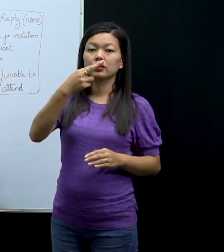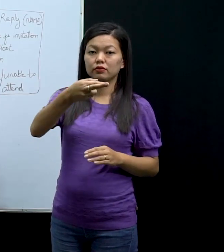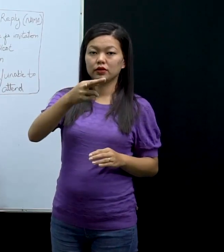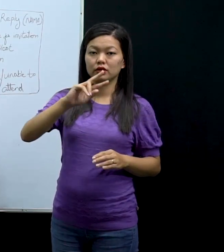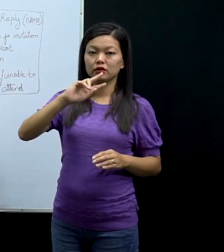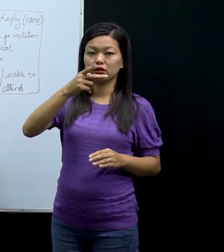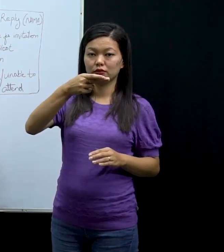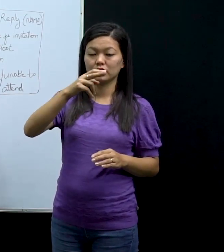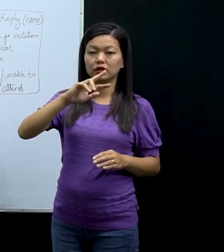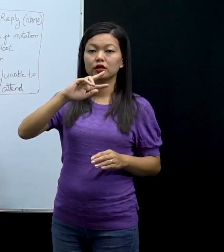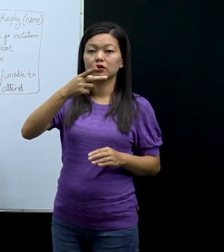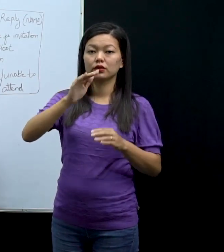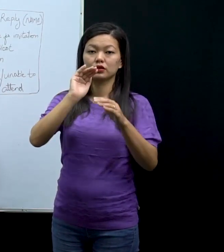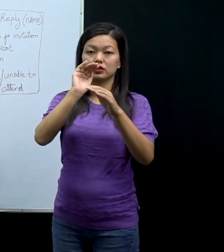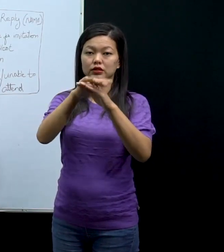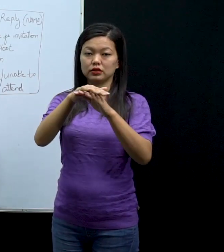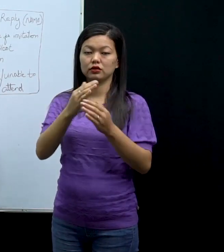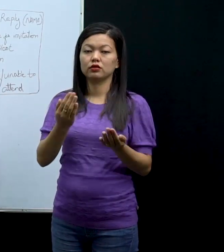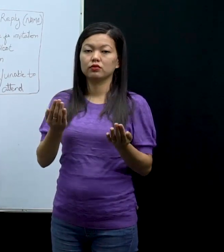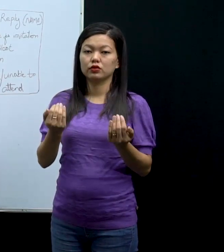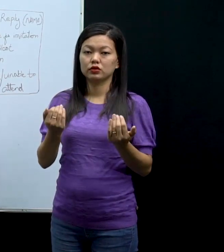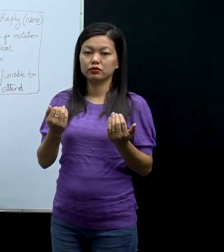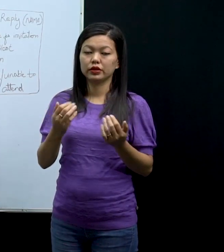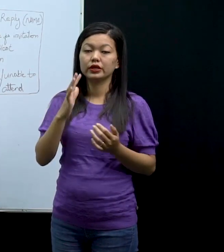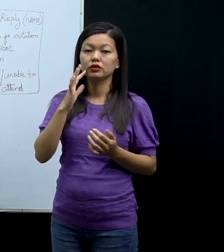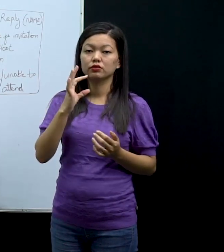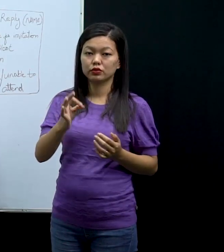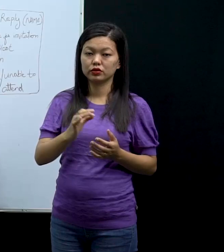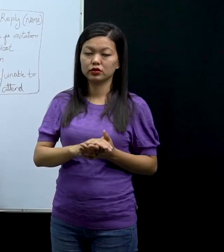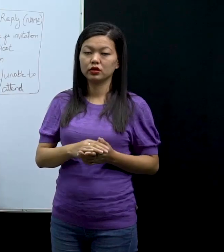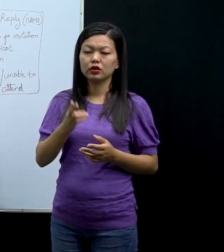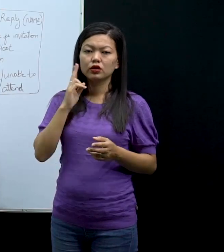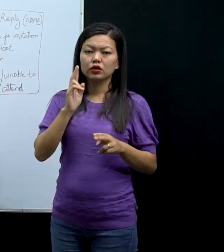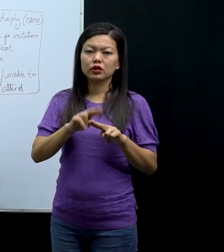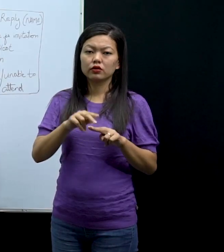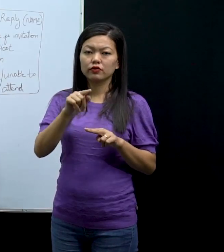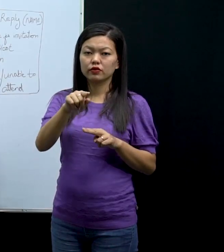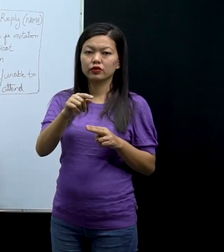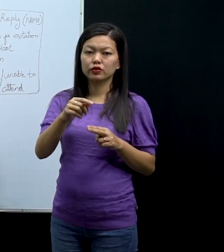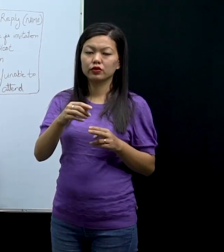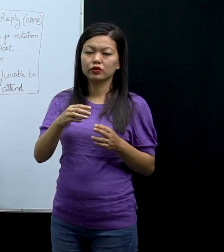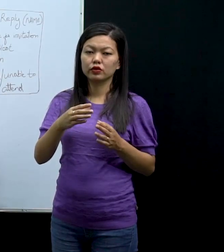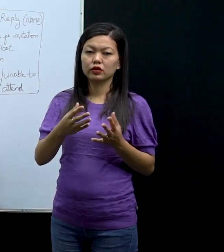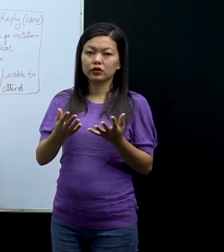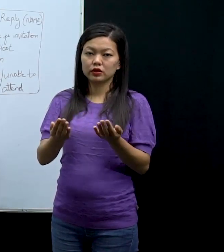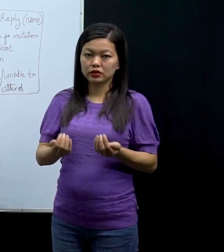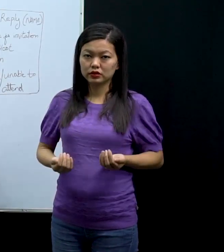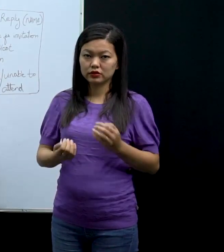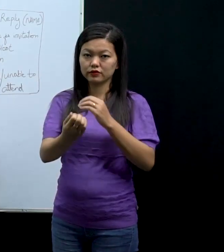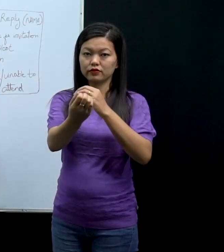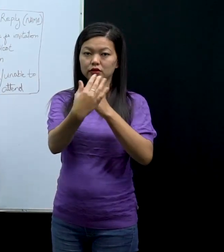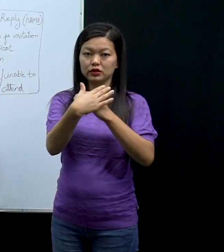Because without doing that, it would sound or it would appear impolite to the one who is inviting you.